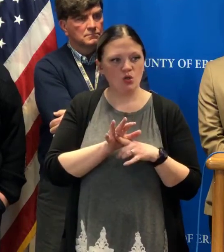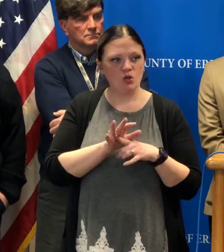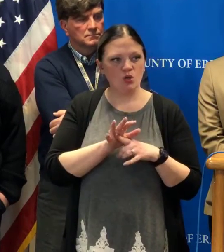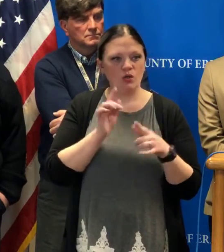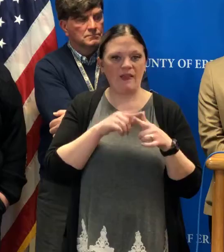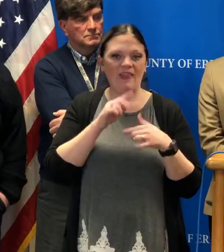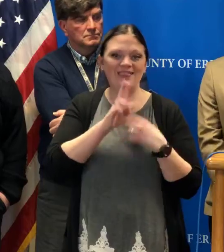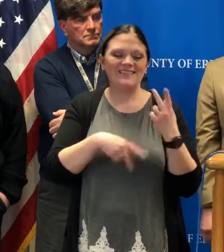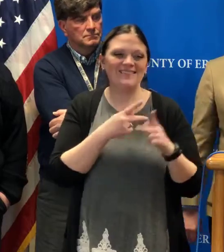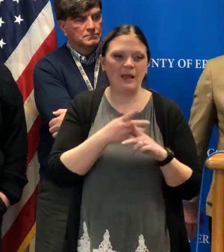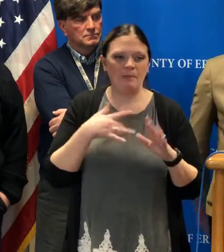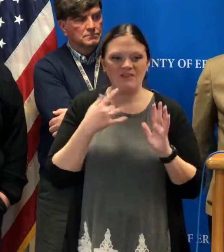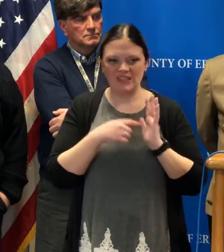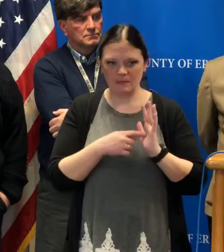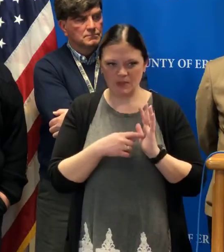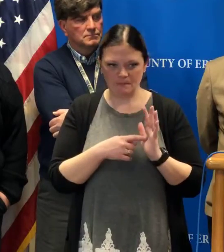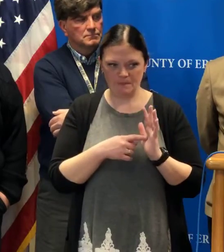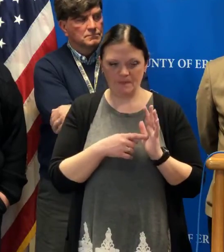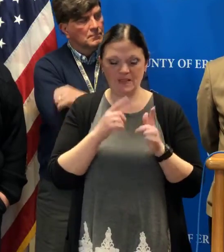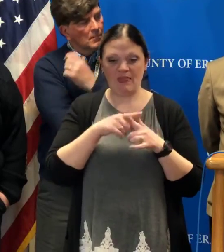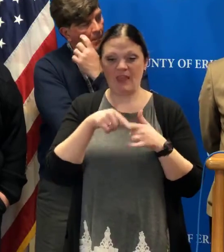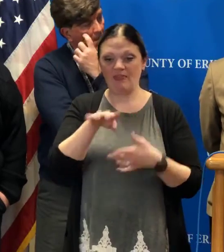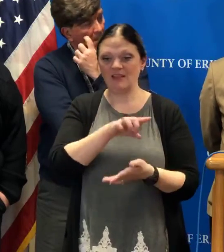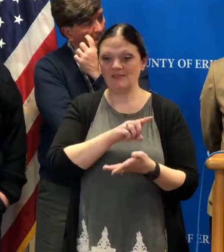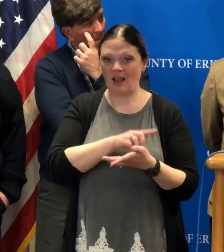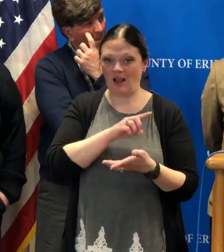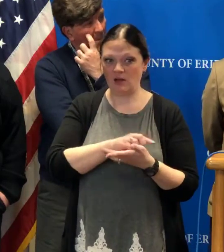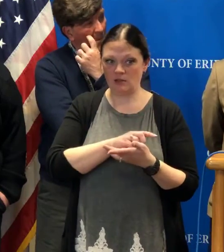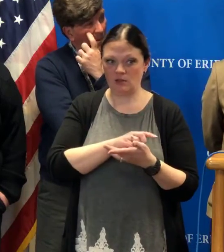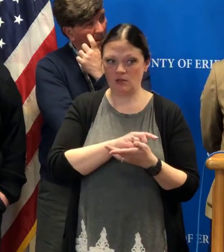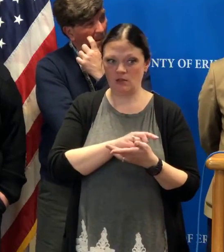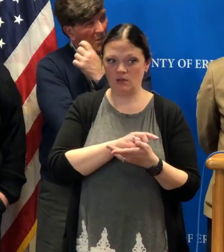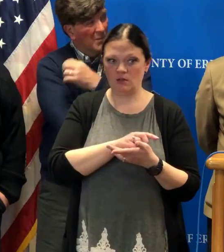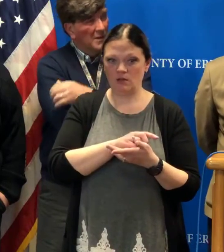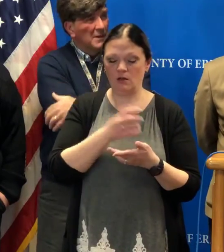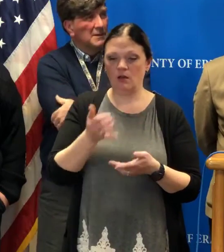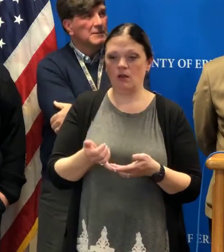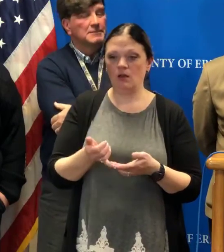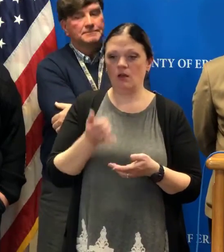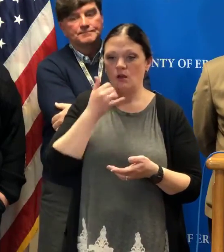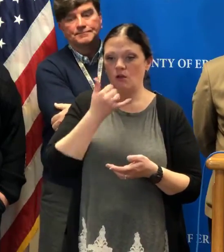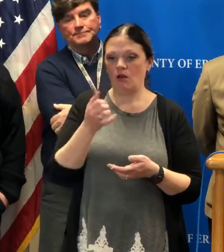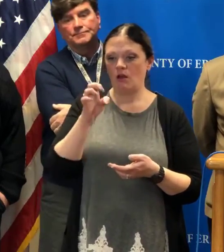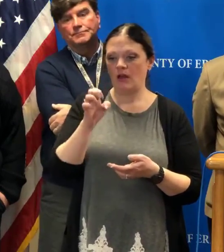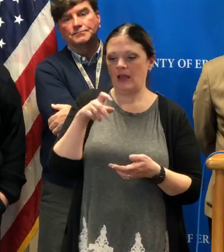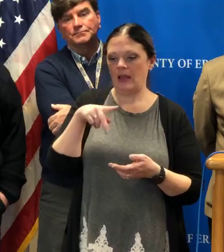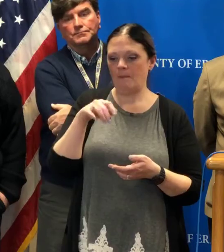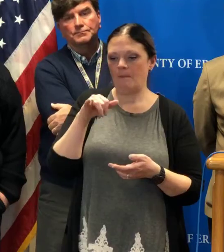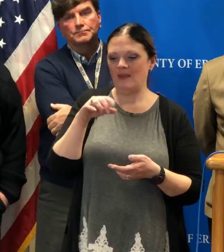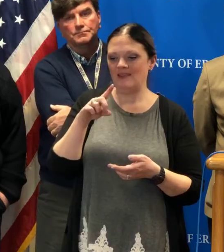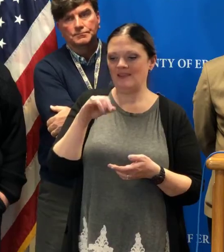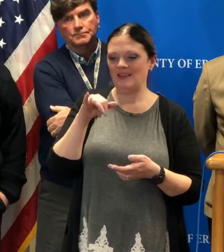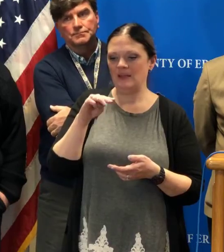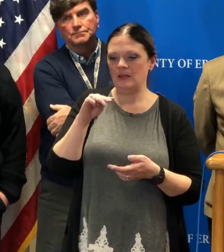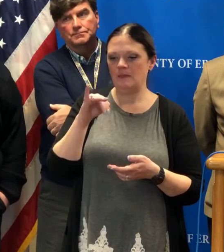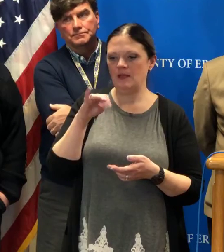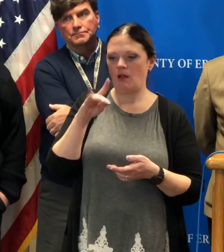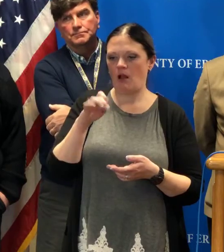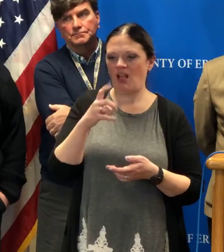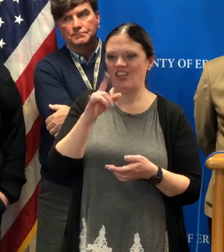the type of symptoms. And then the healthcare provider would call our epidemiology office and consult with one